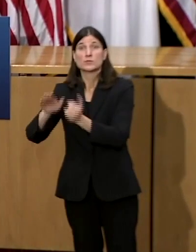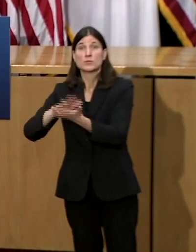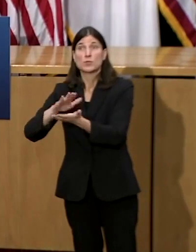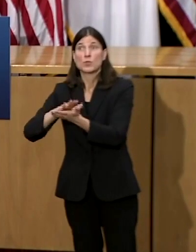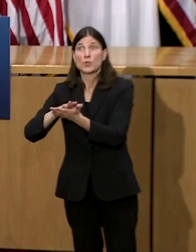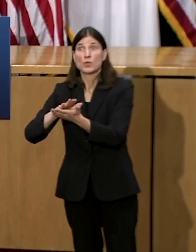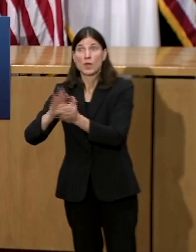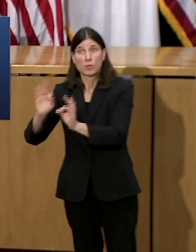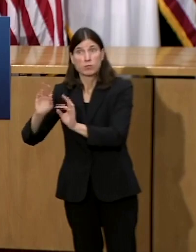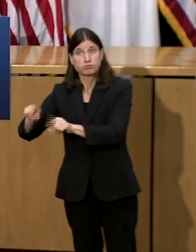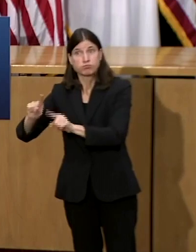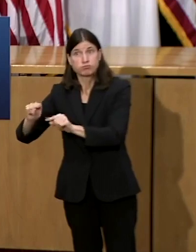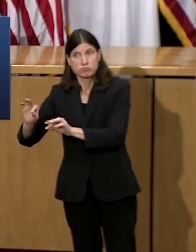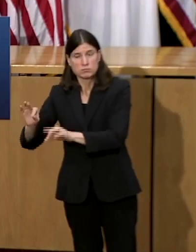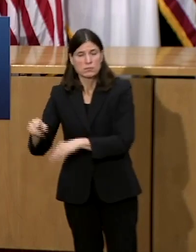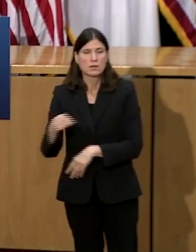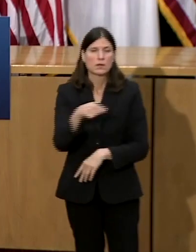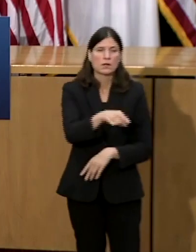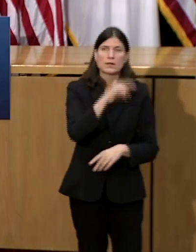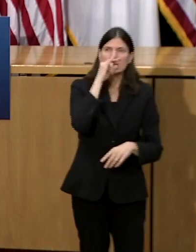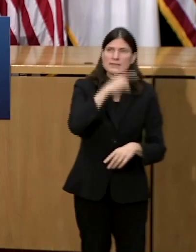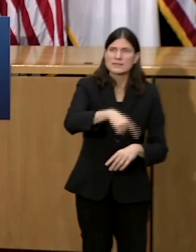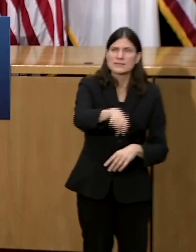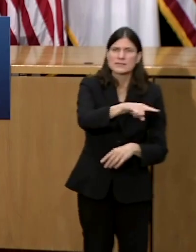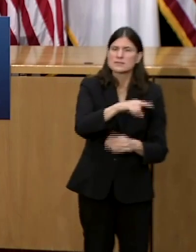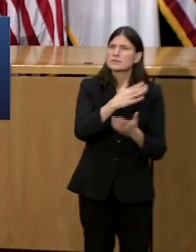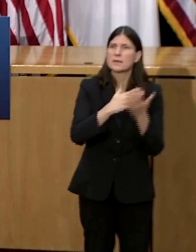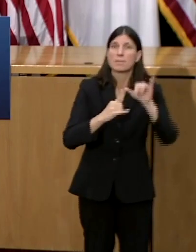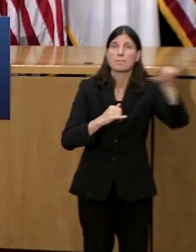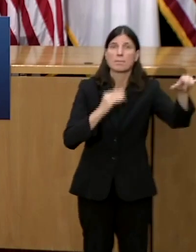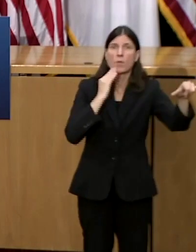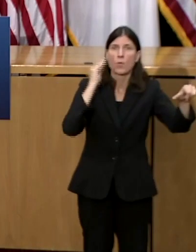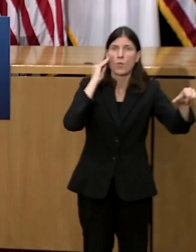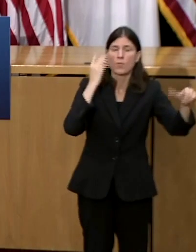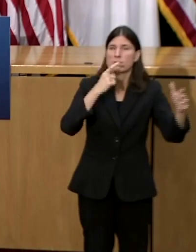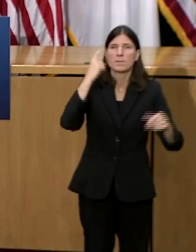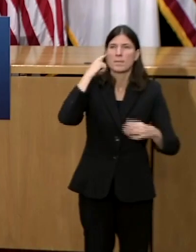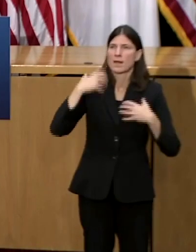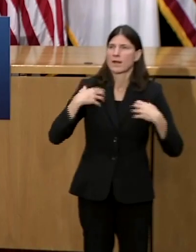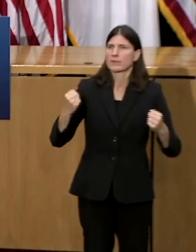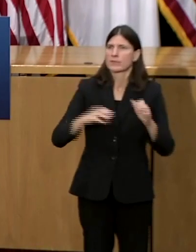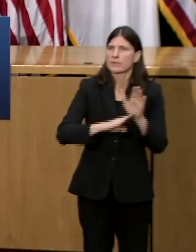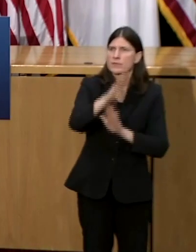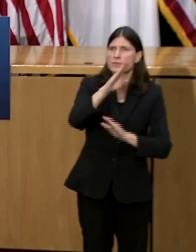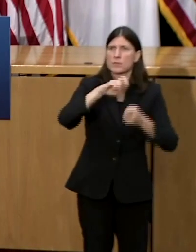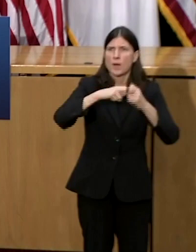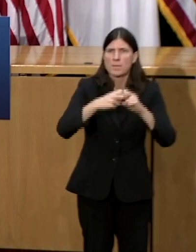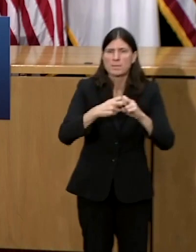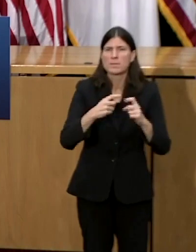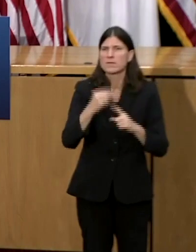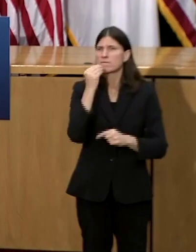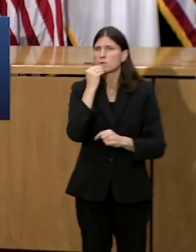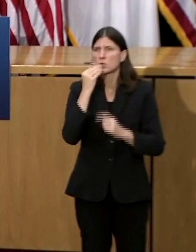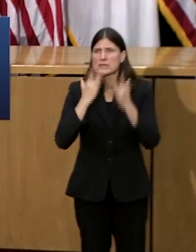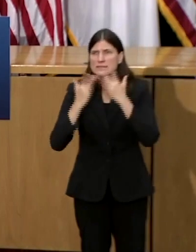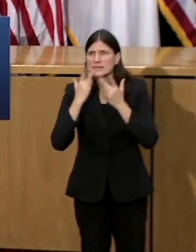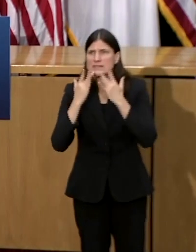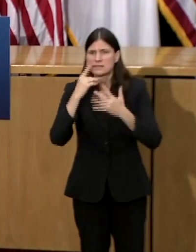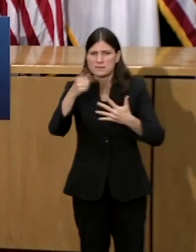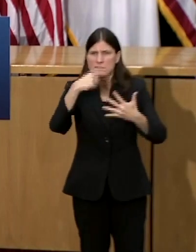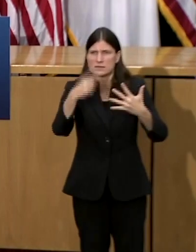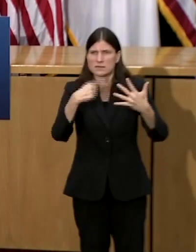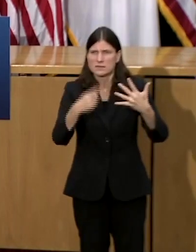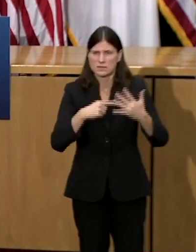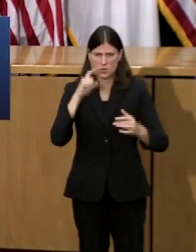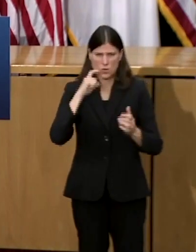and social and emotional development. Being out of school during the day can create opportunities for COVID spread as well,